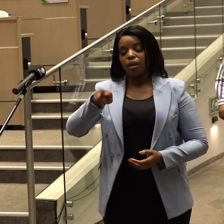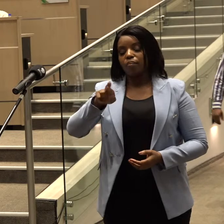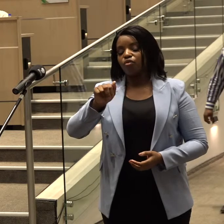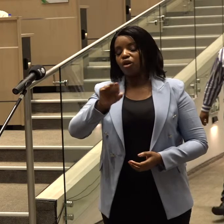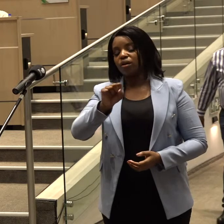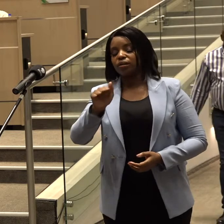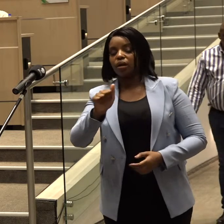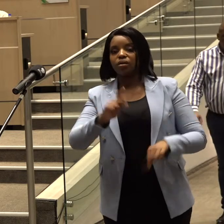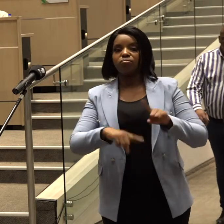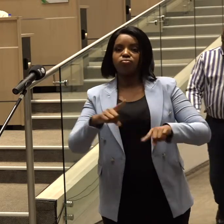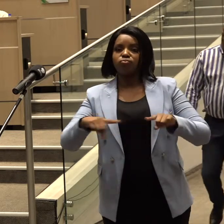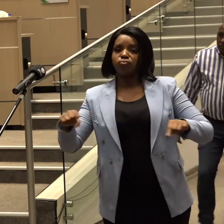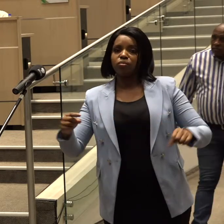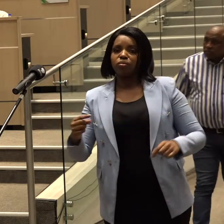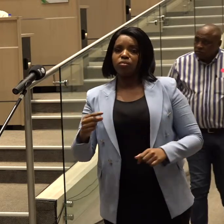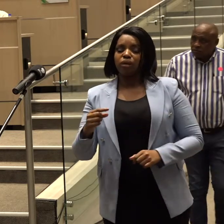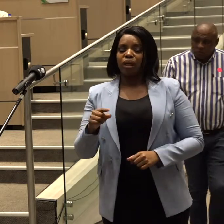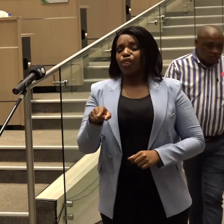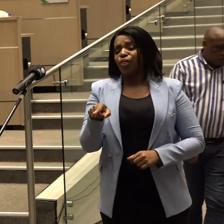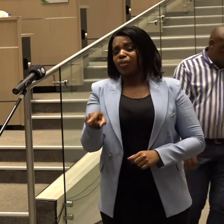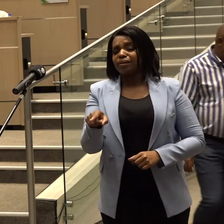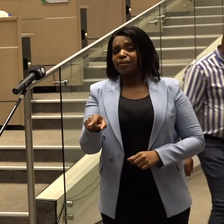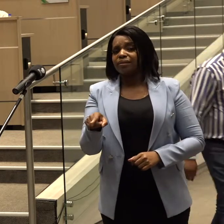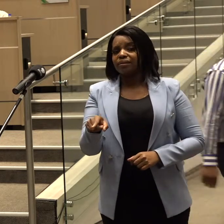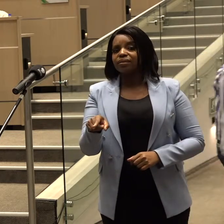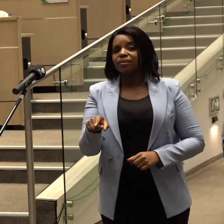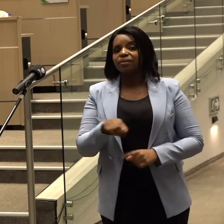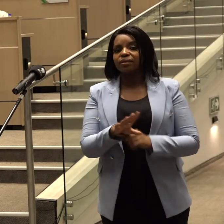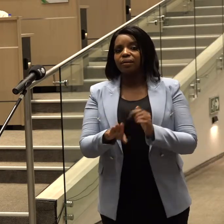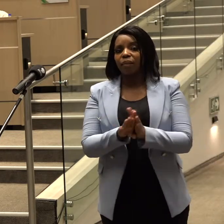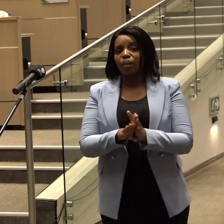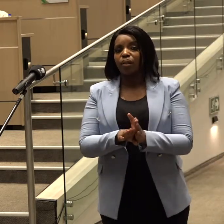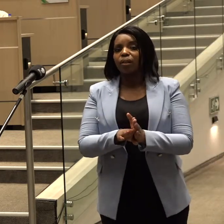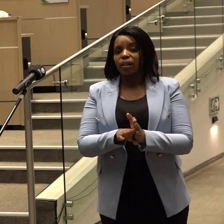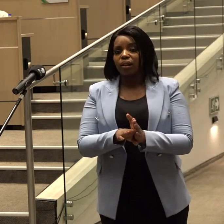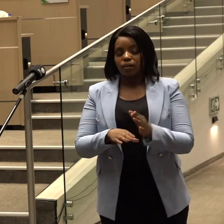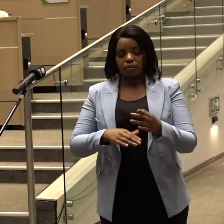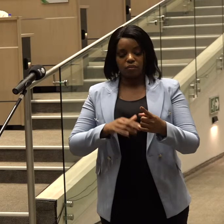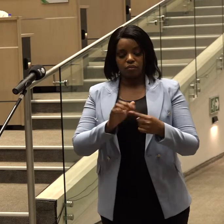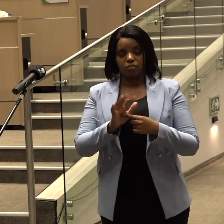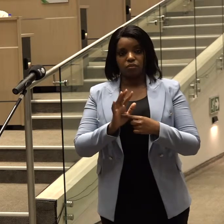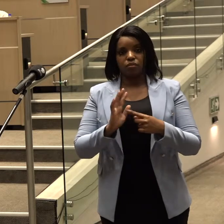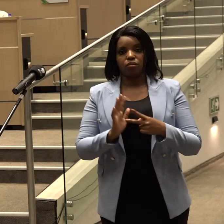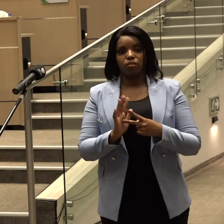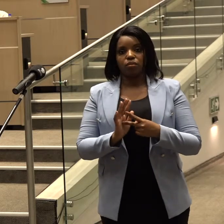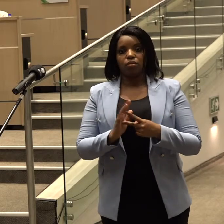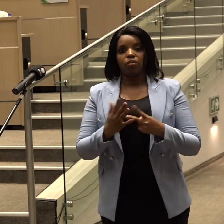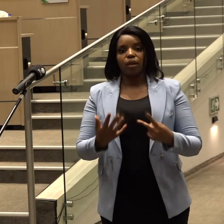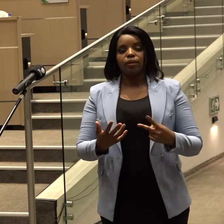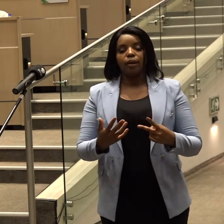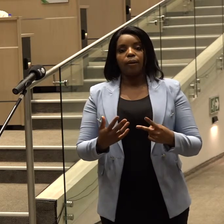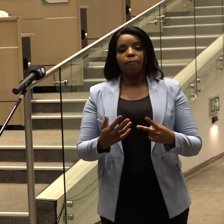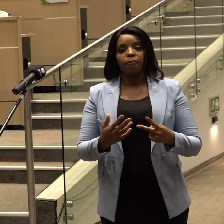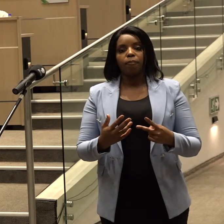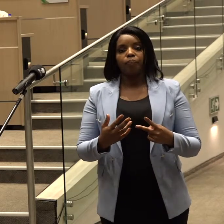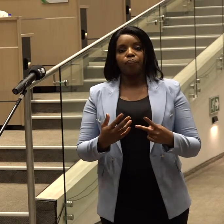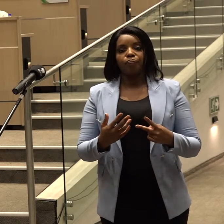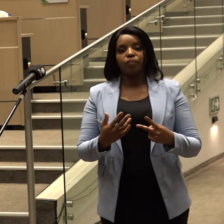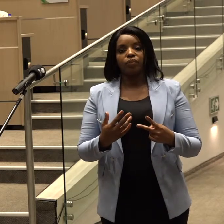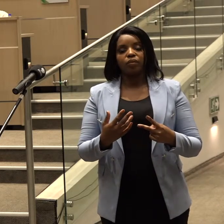what will be the difference between this very um bill before us and a social compact information or